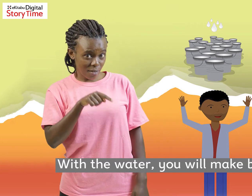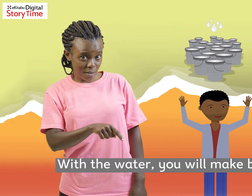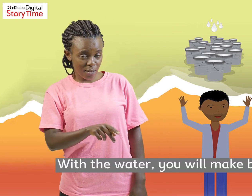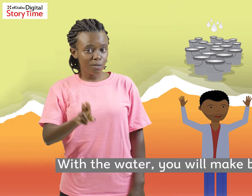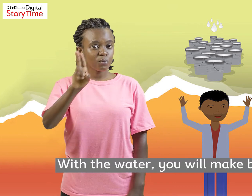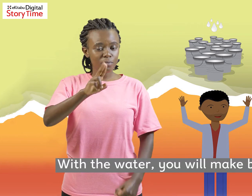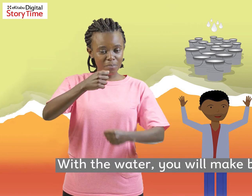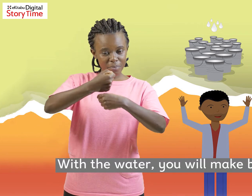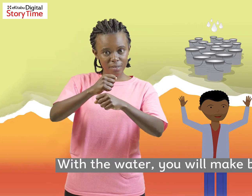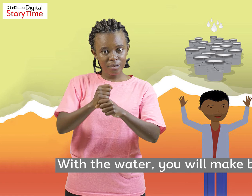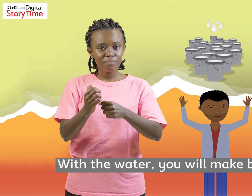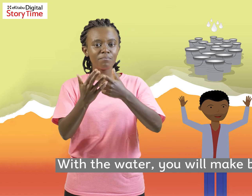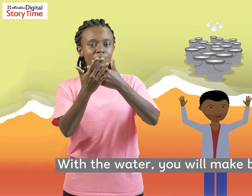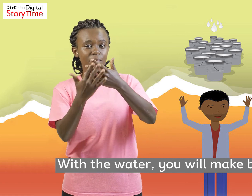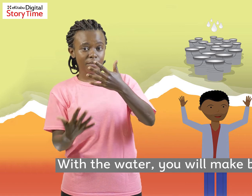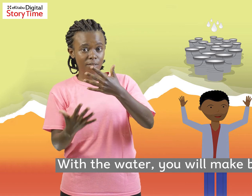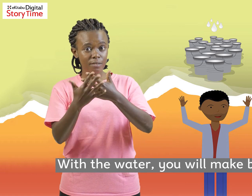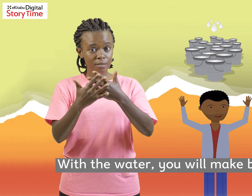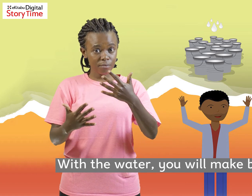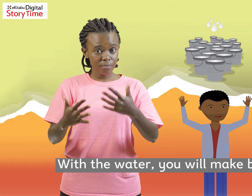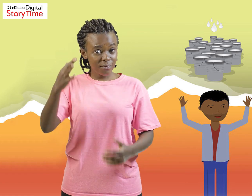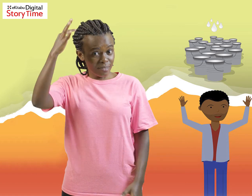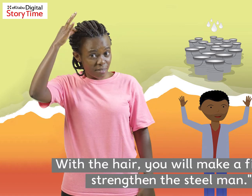With the water you will make blood.